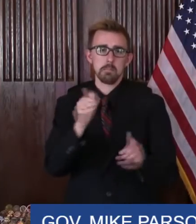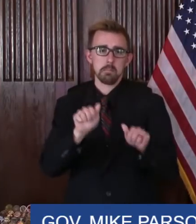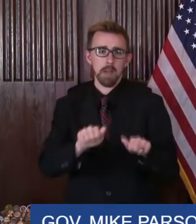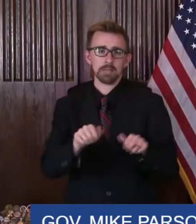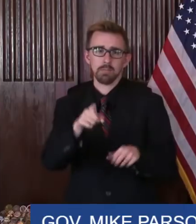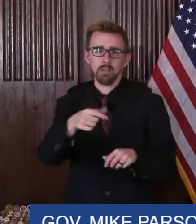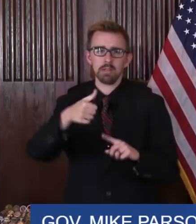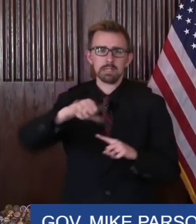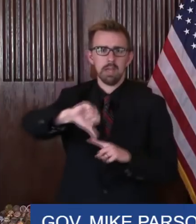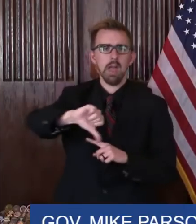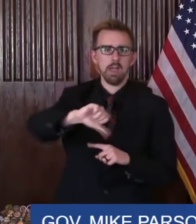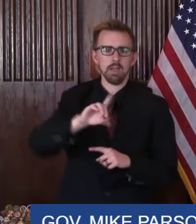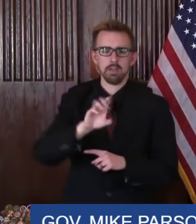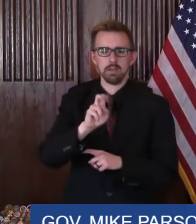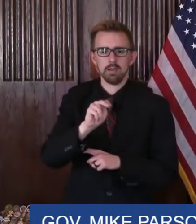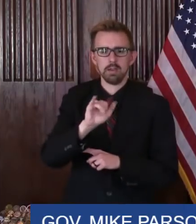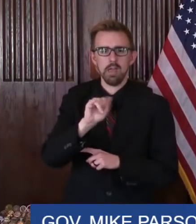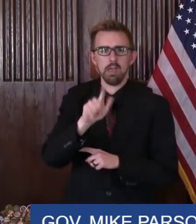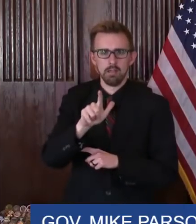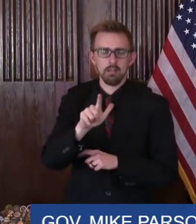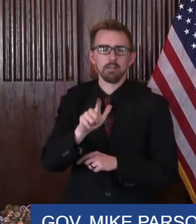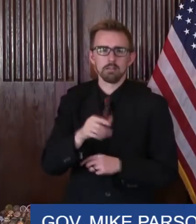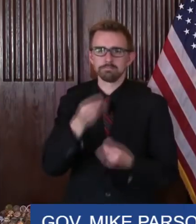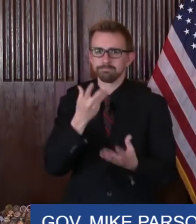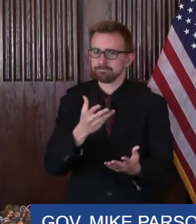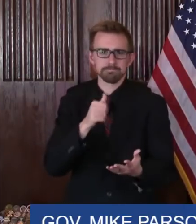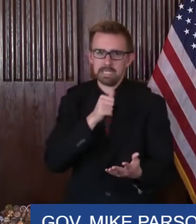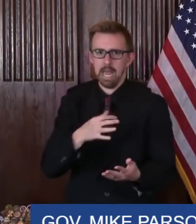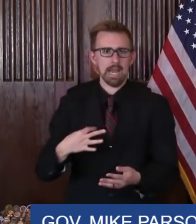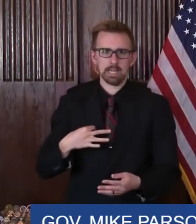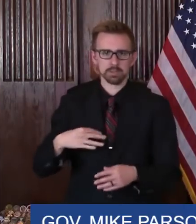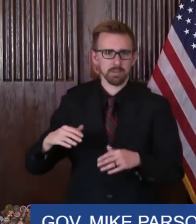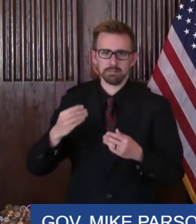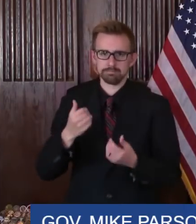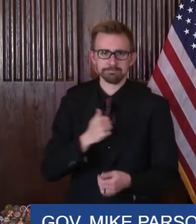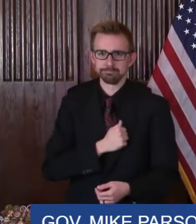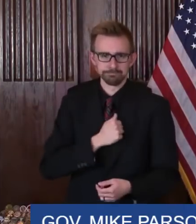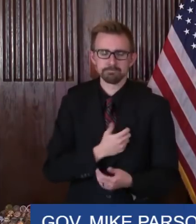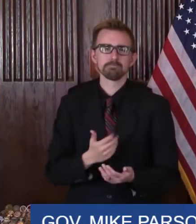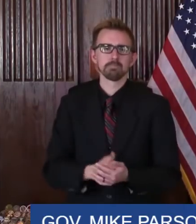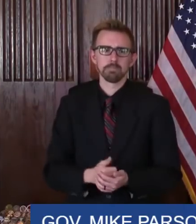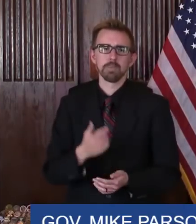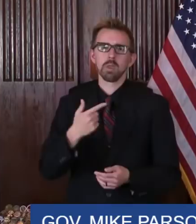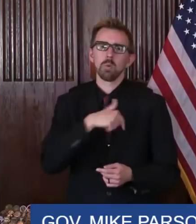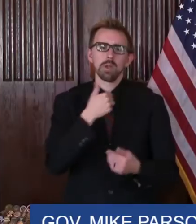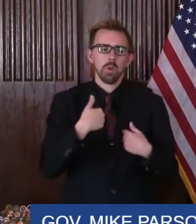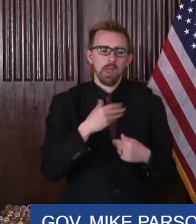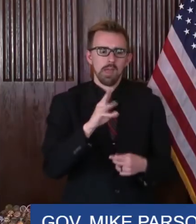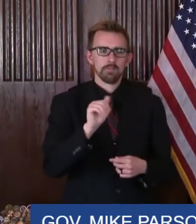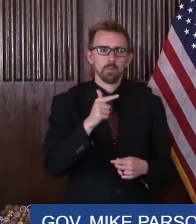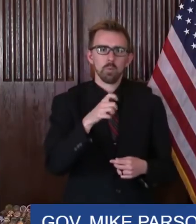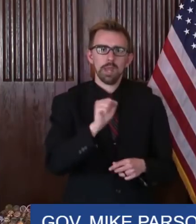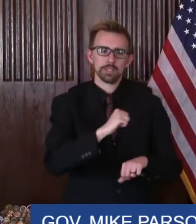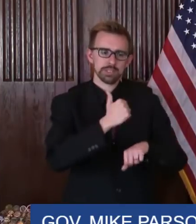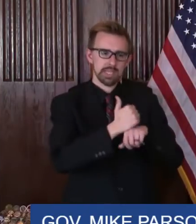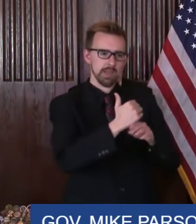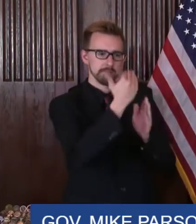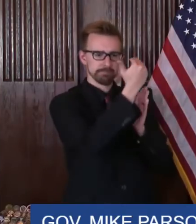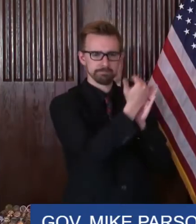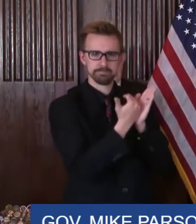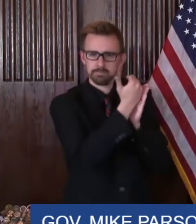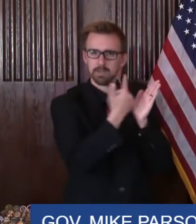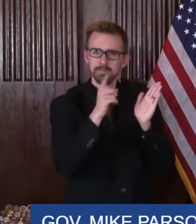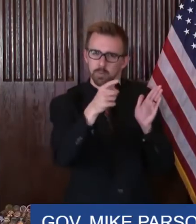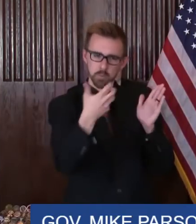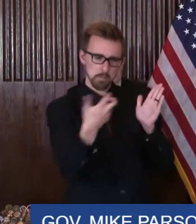a denial notifying you that you weren't eligible. That's because we don't have wages for you in our system, since you typically